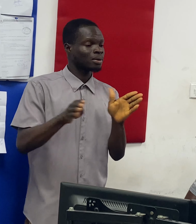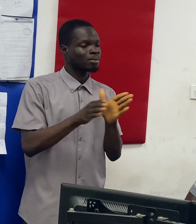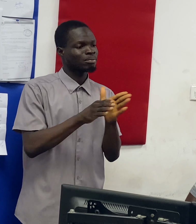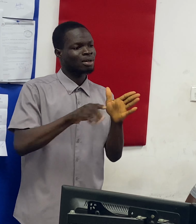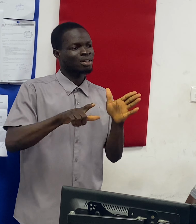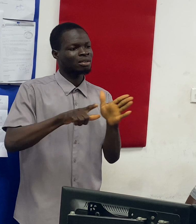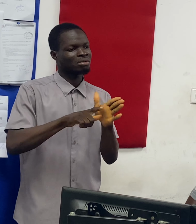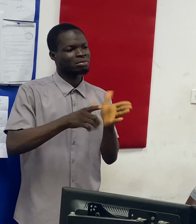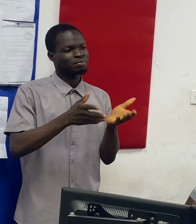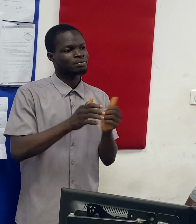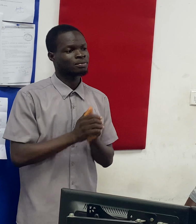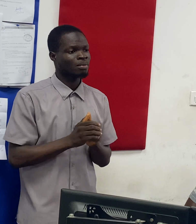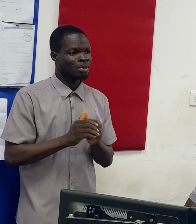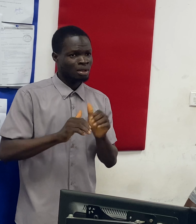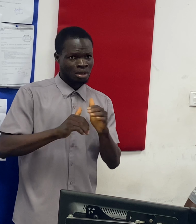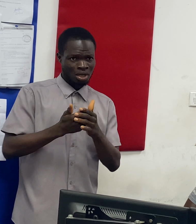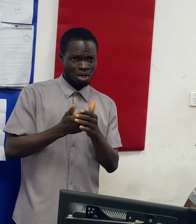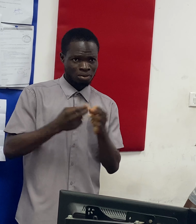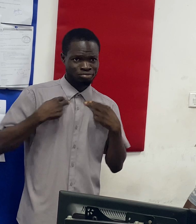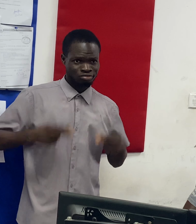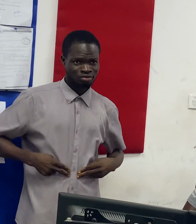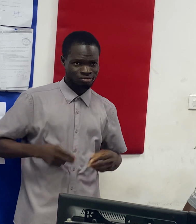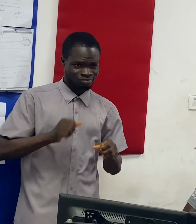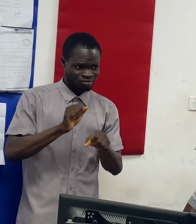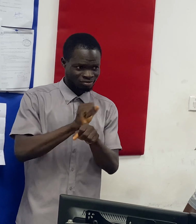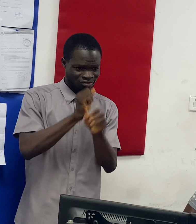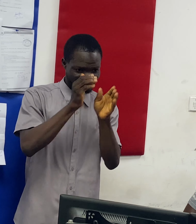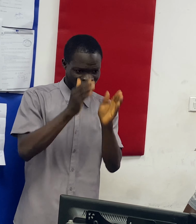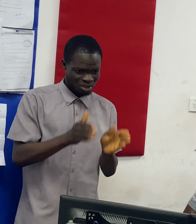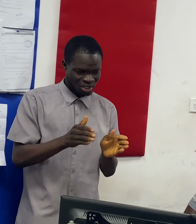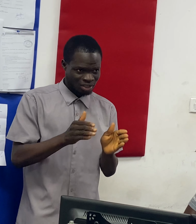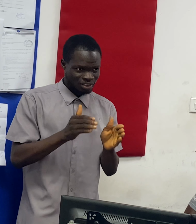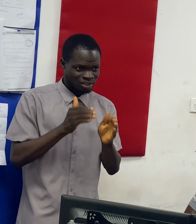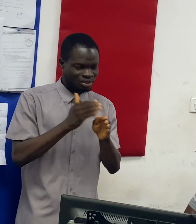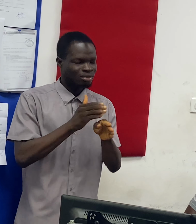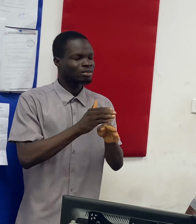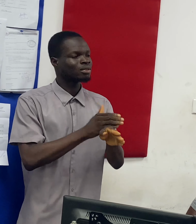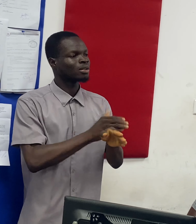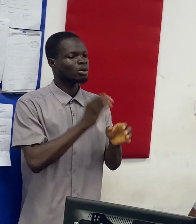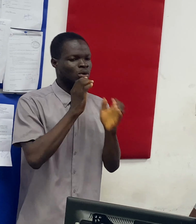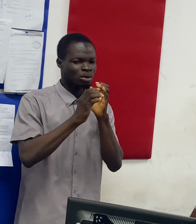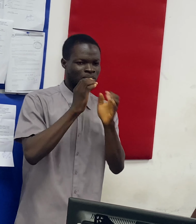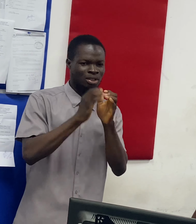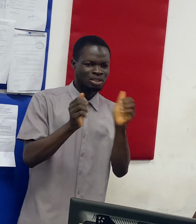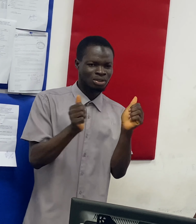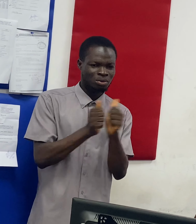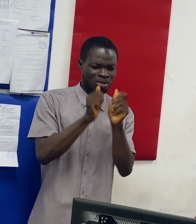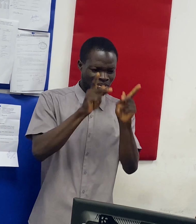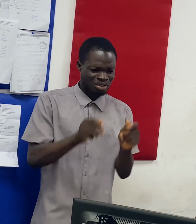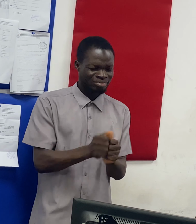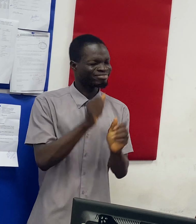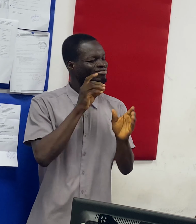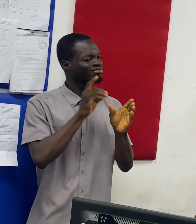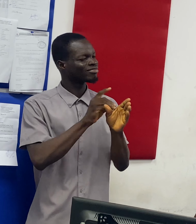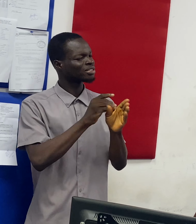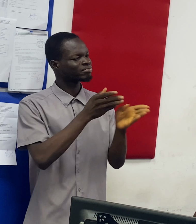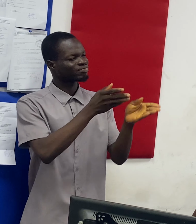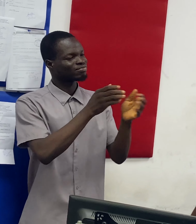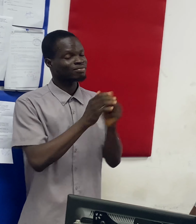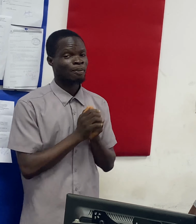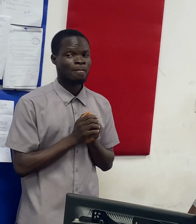can healthcare workers improve communication with patients who have visual, hearing, intellectual, or speech